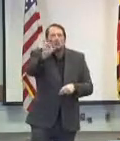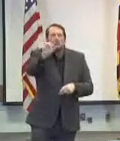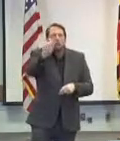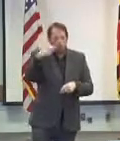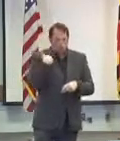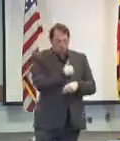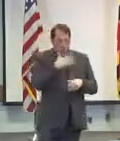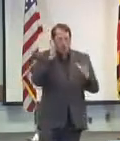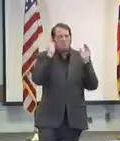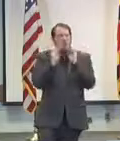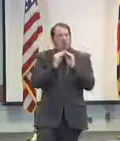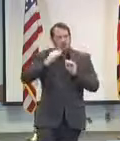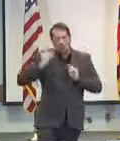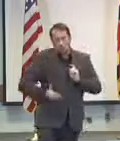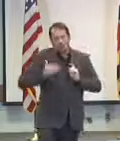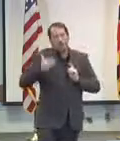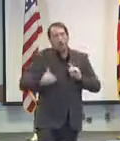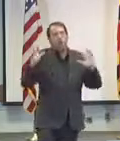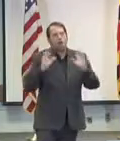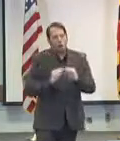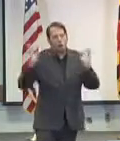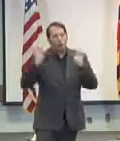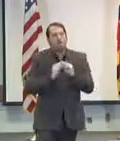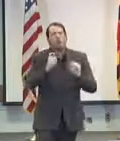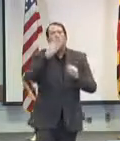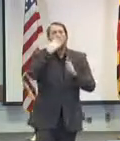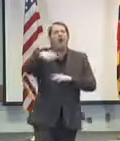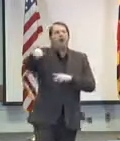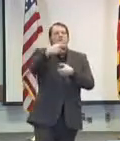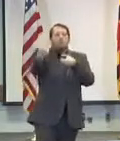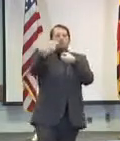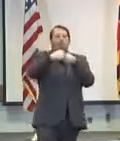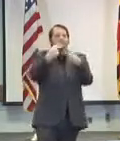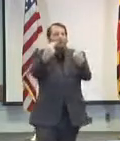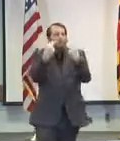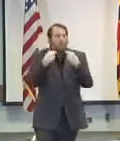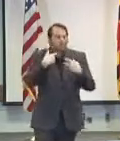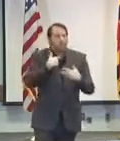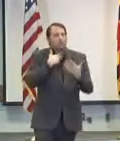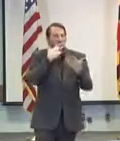with us today. Thank you, and talk to you soon.